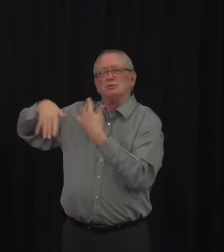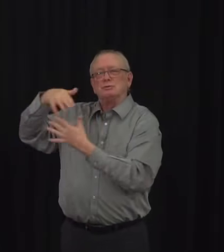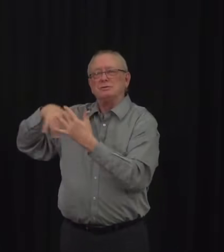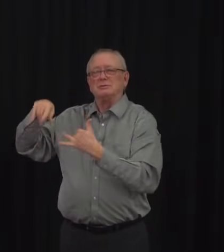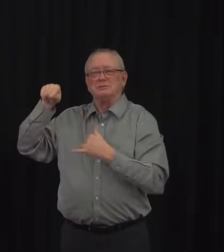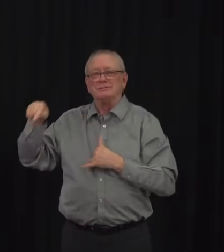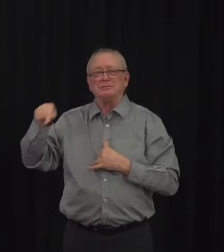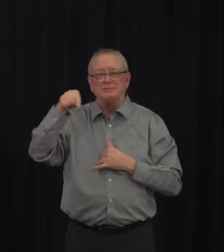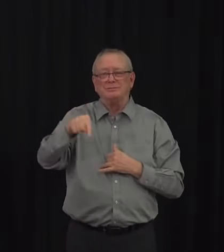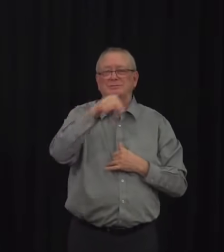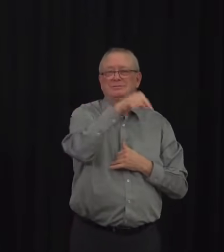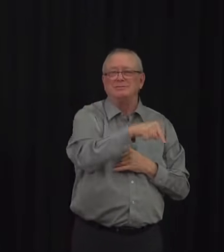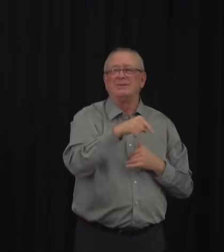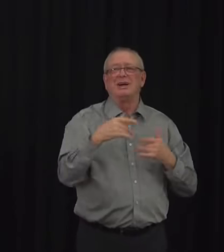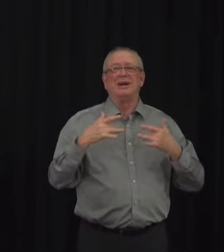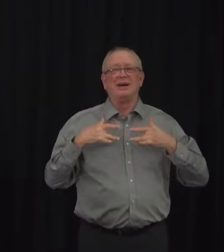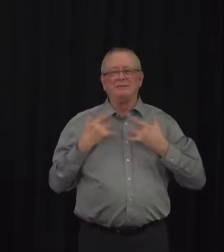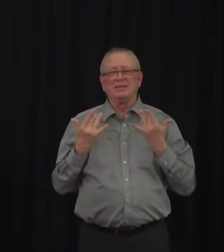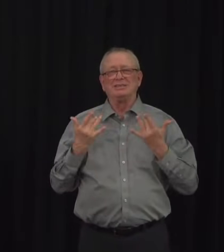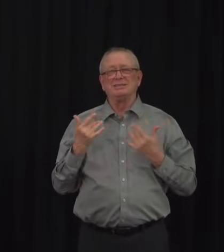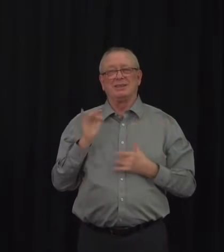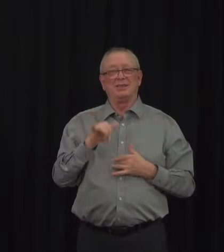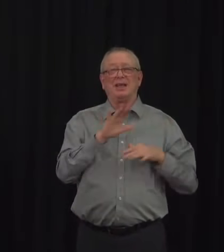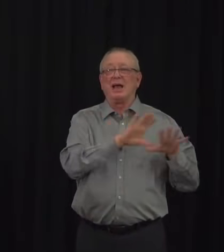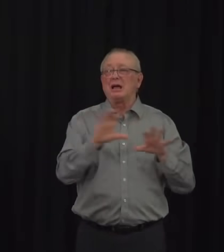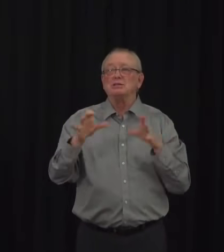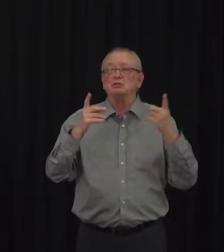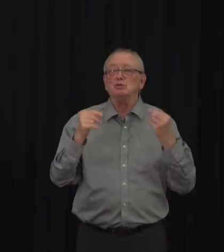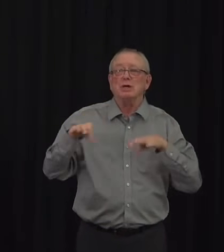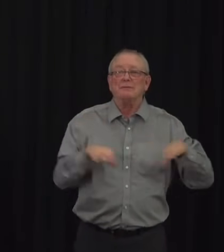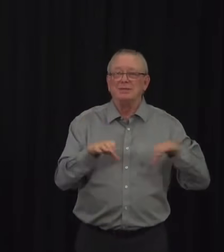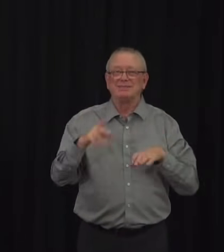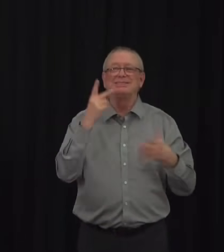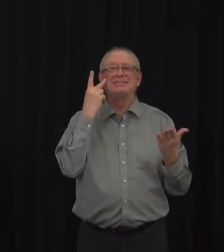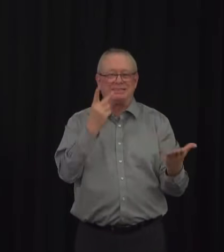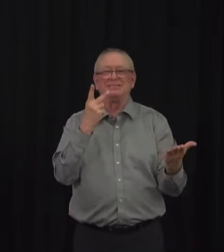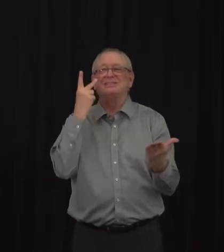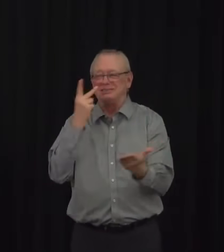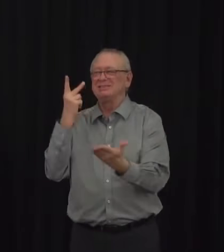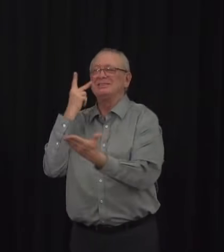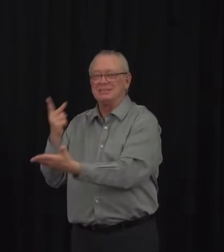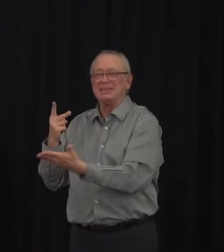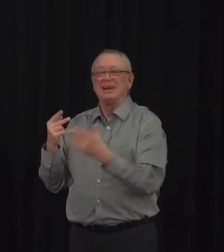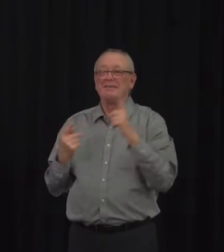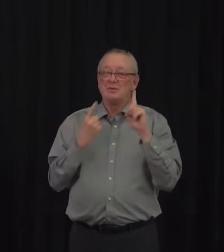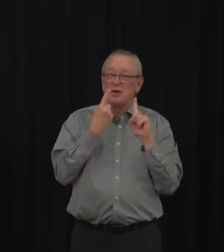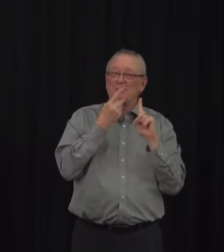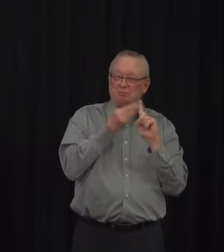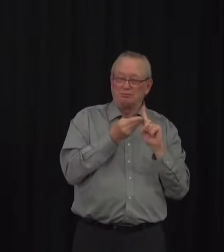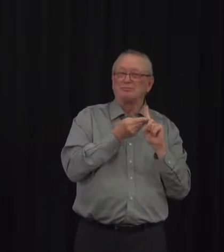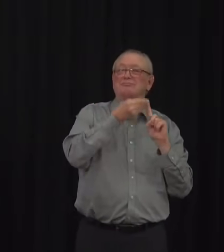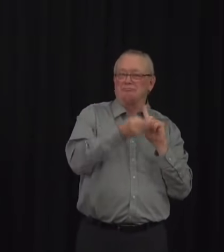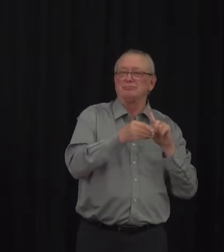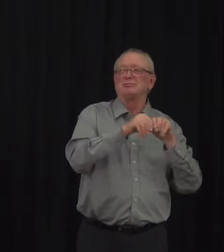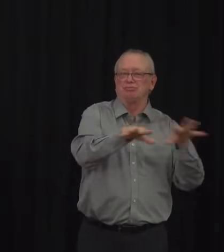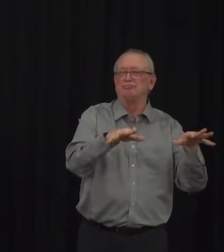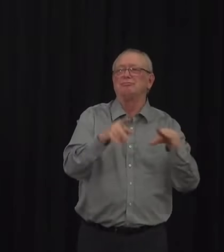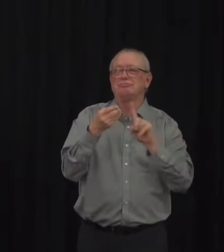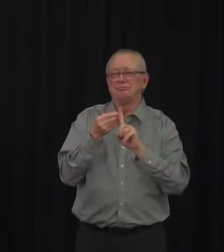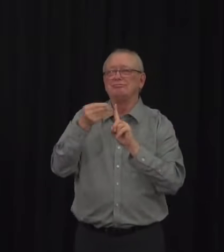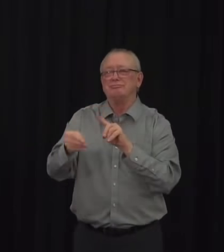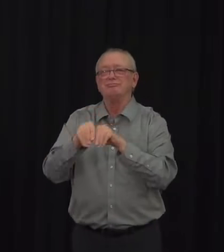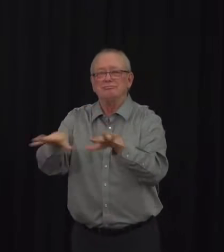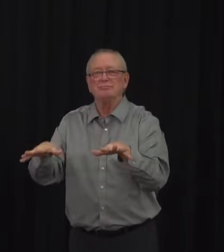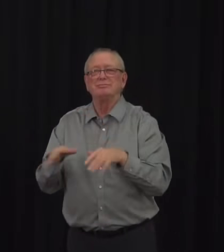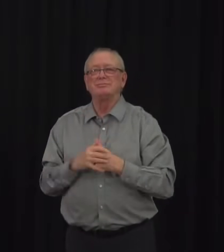activities that we have seen that significant number of spread from a single gathering or single event. And so if it would be helpful